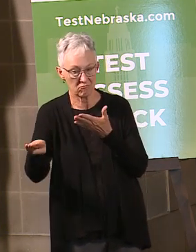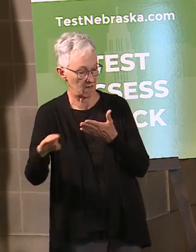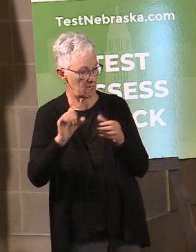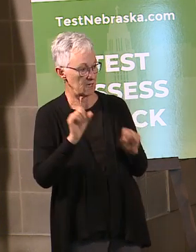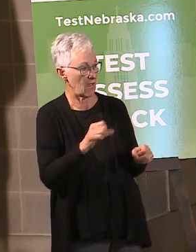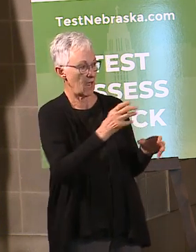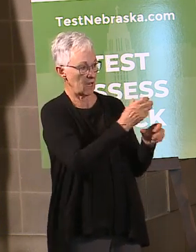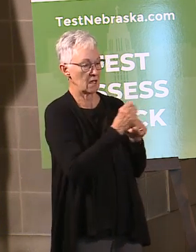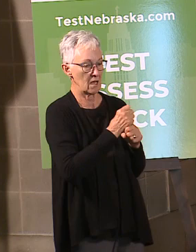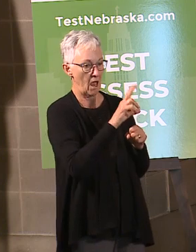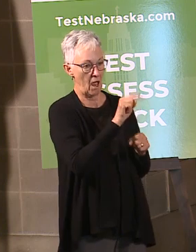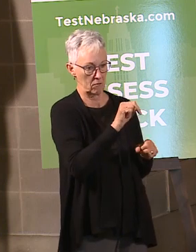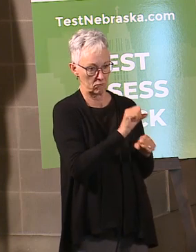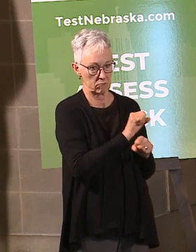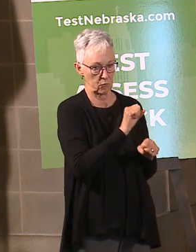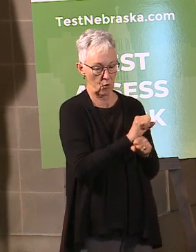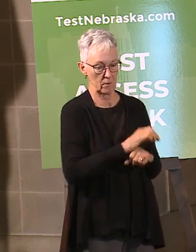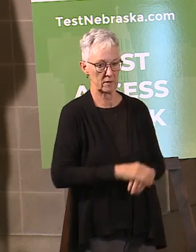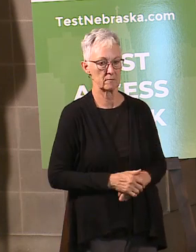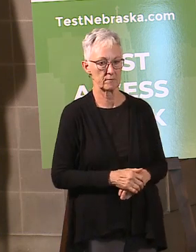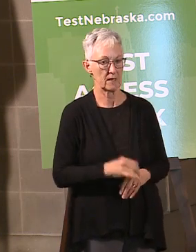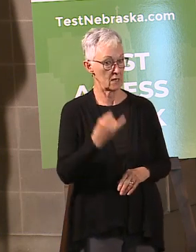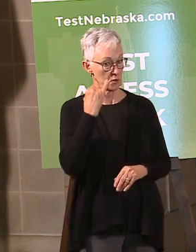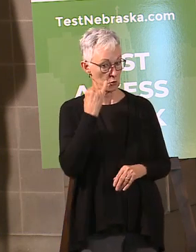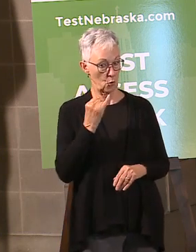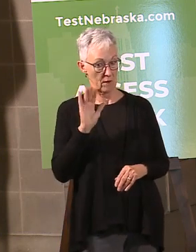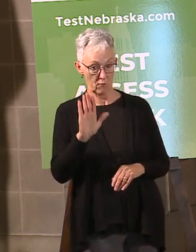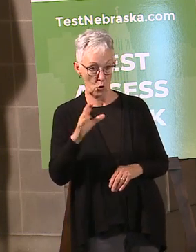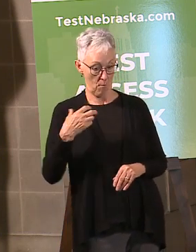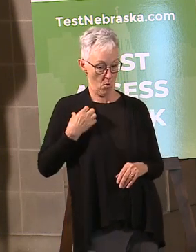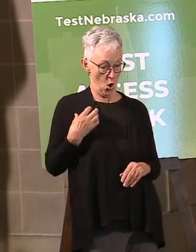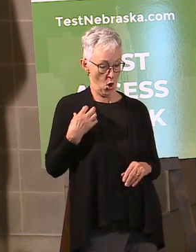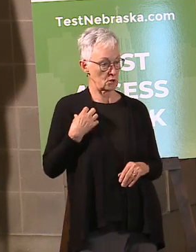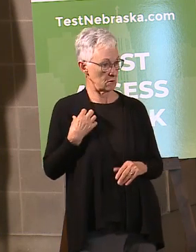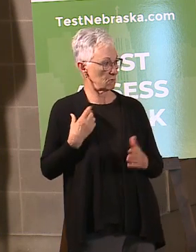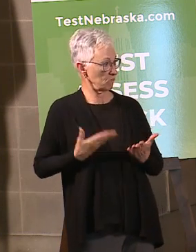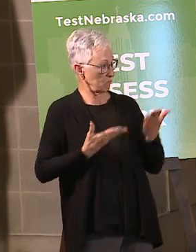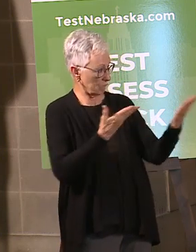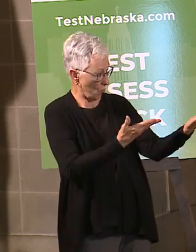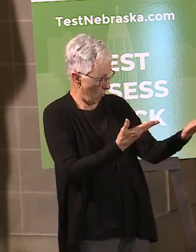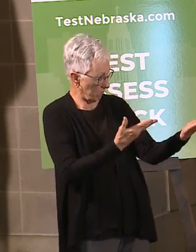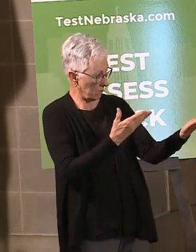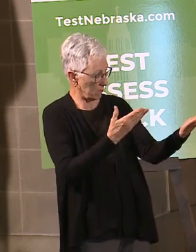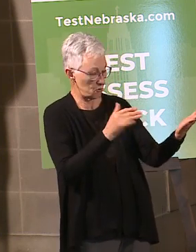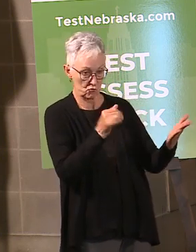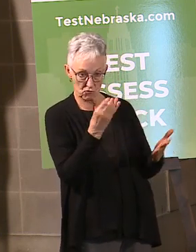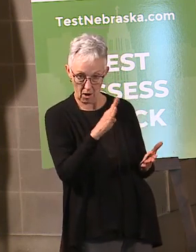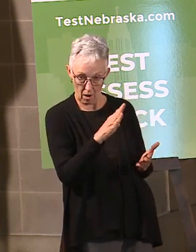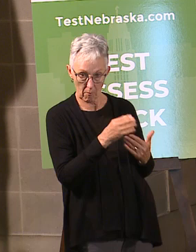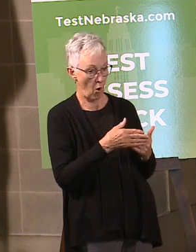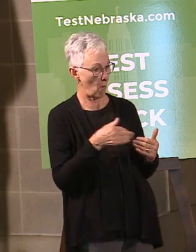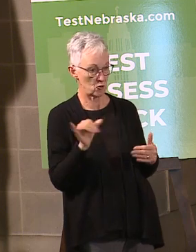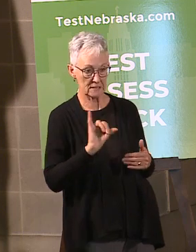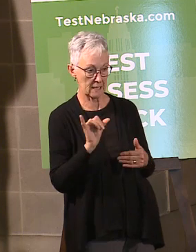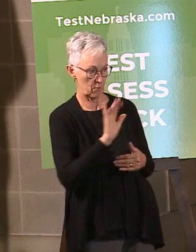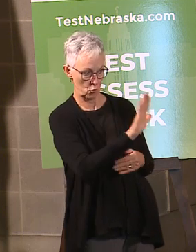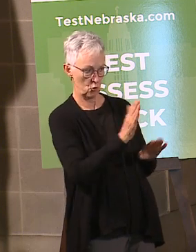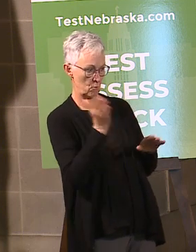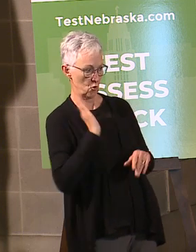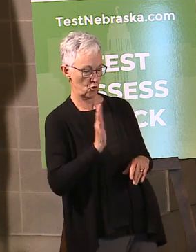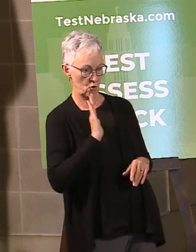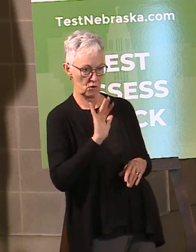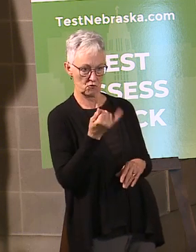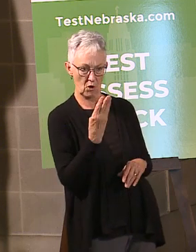an employer offers you basically the same job as you had before and you turn it down. That's called a refusal of suitable work. And that is